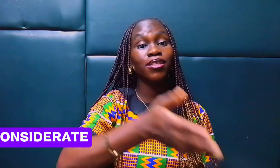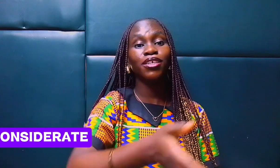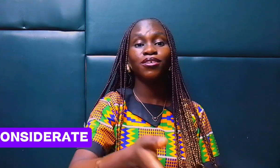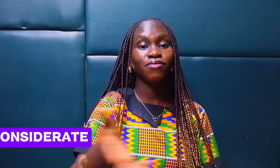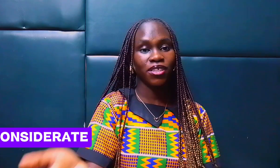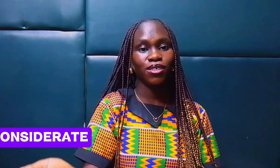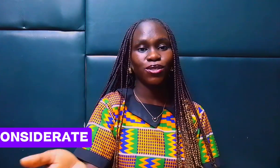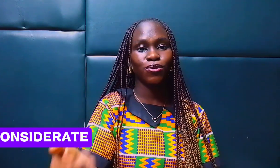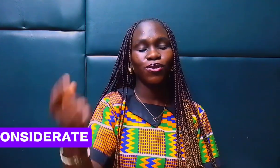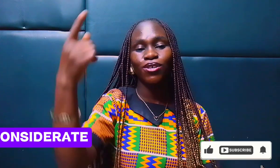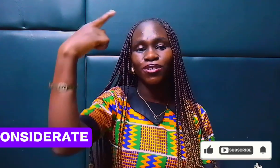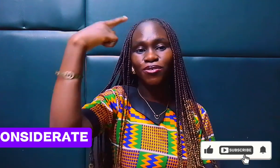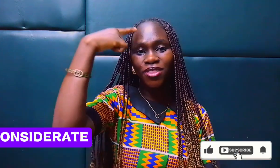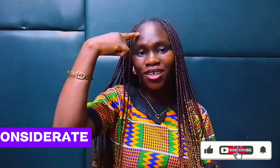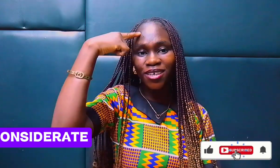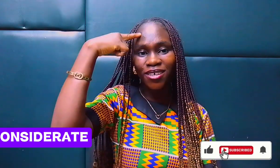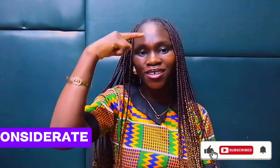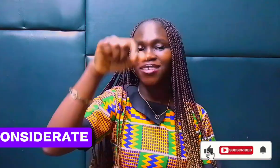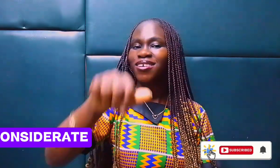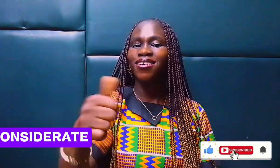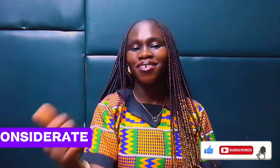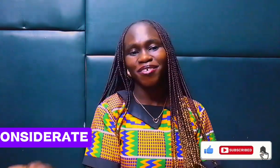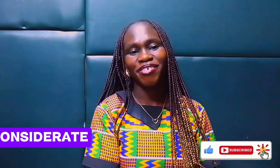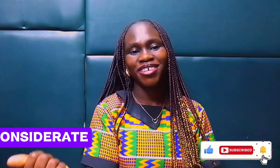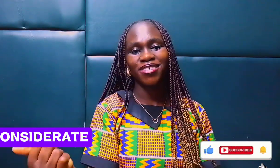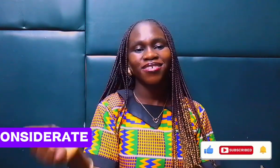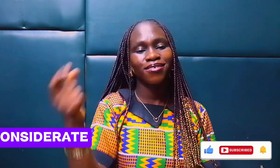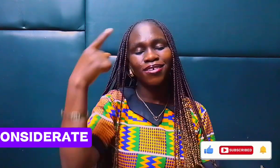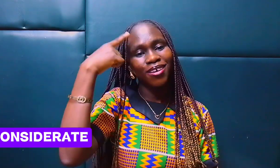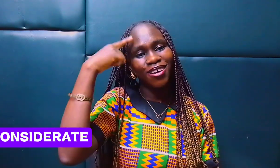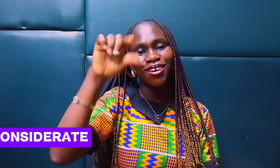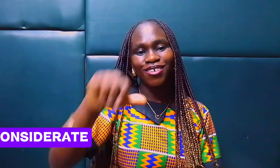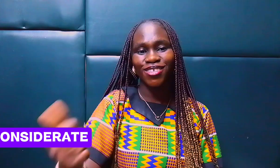Considerate means thinking of others. So you think of others.